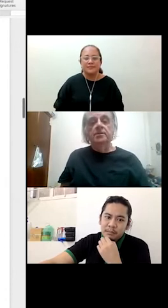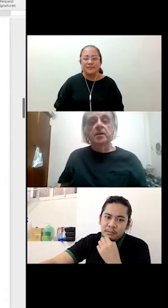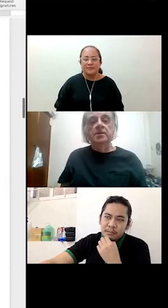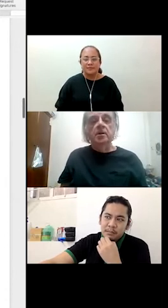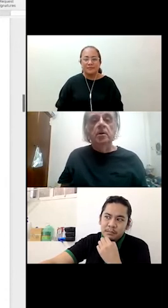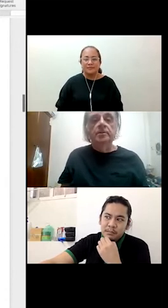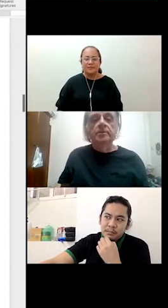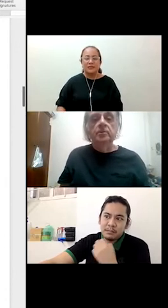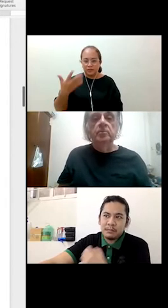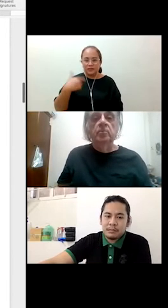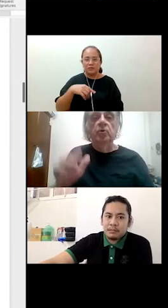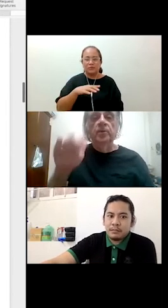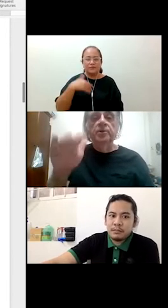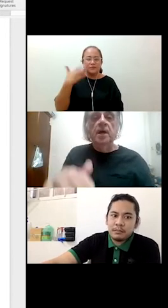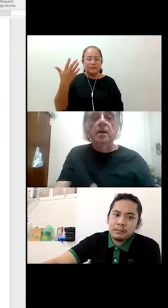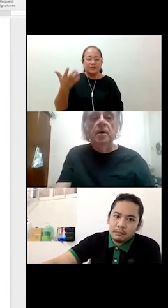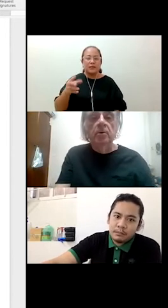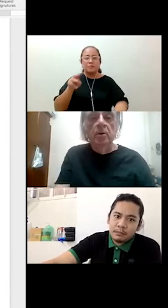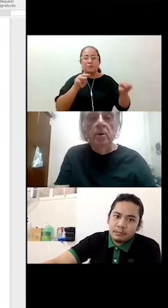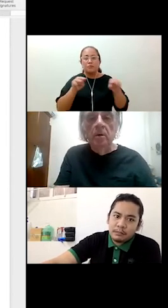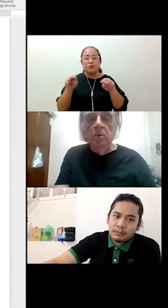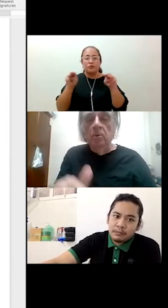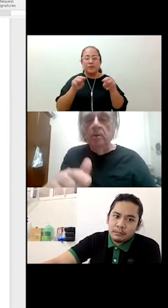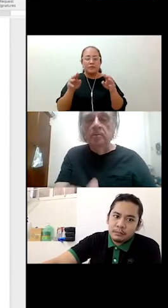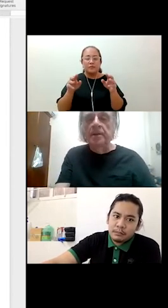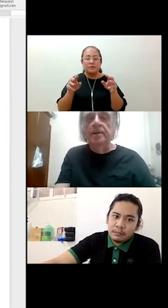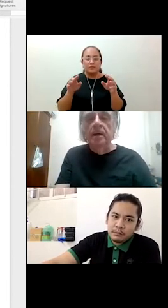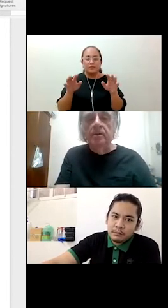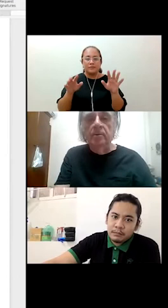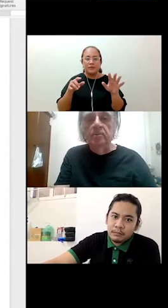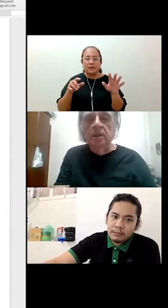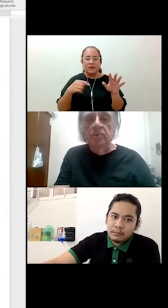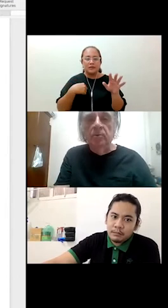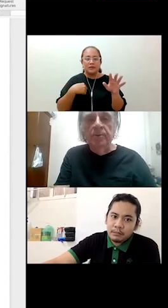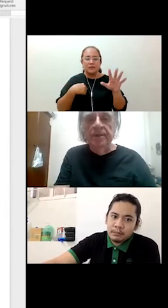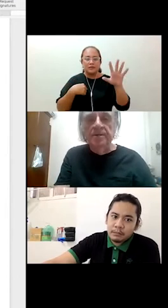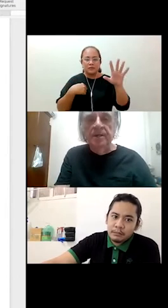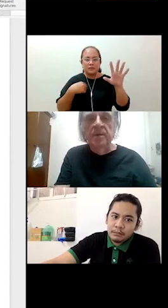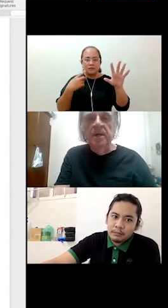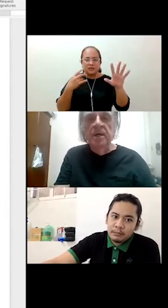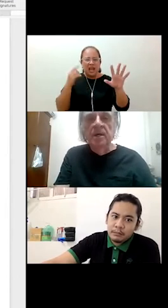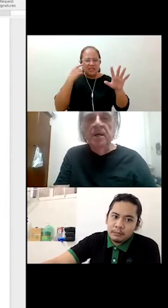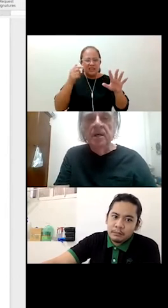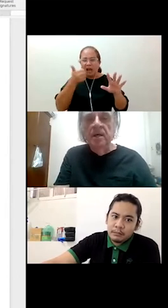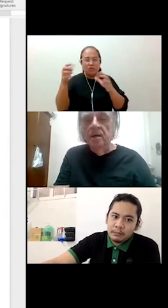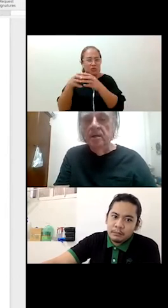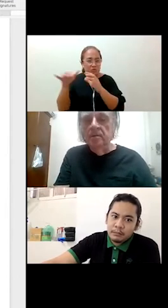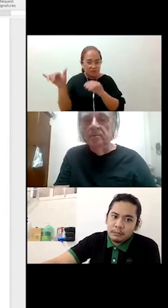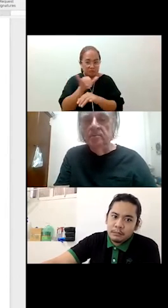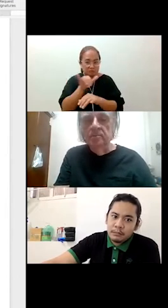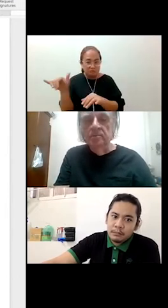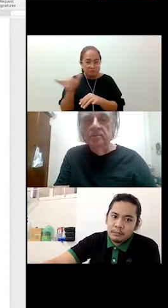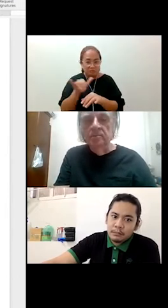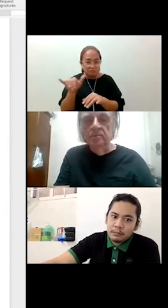All right, so let's go on to movement. Jacques, you can, well, I think the other one will be the same